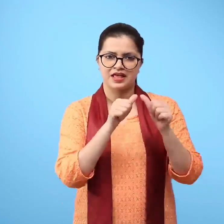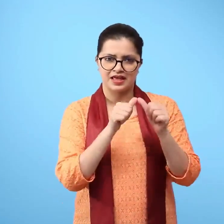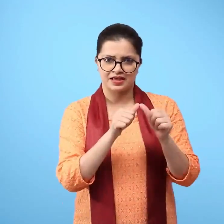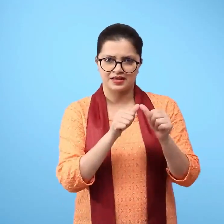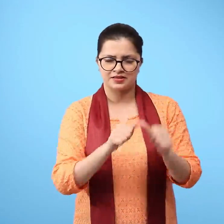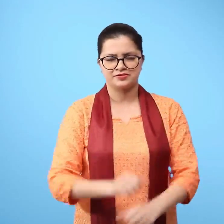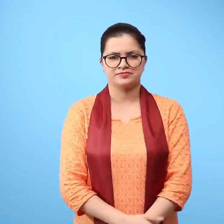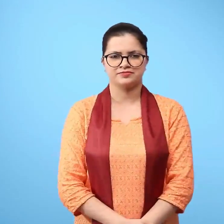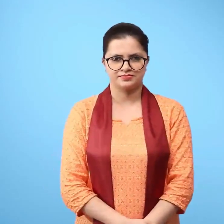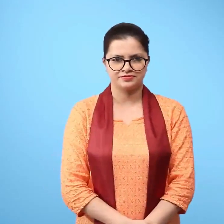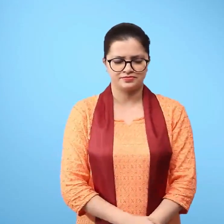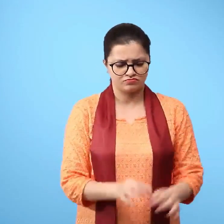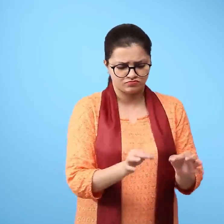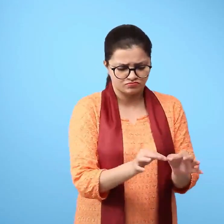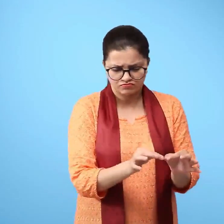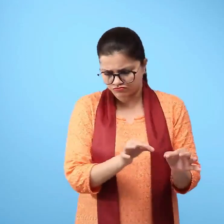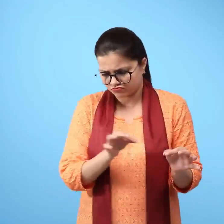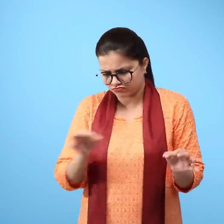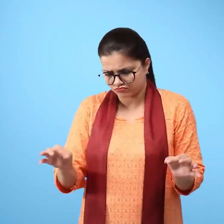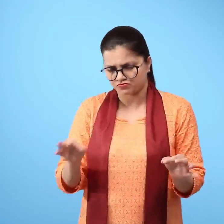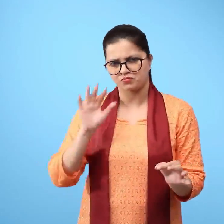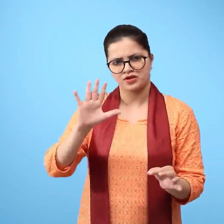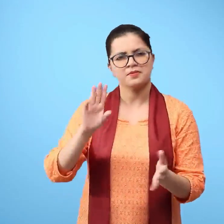A. Length 5 meters